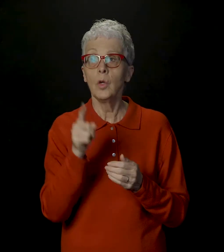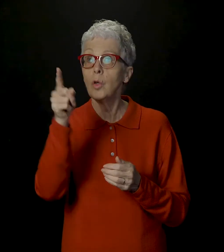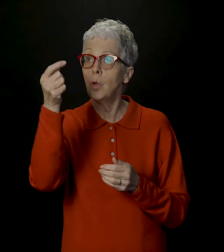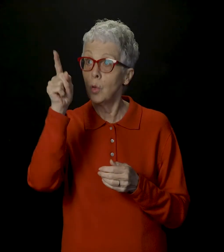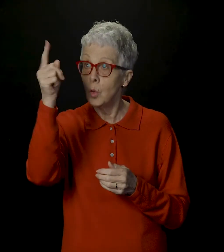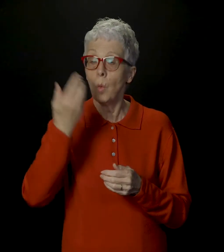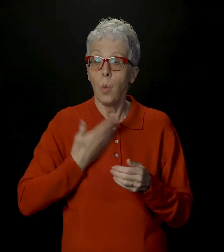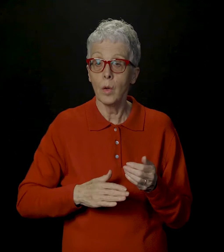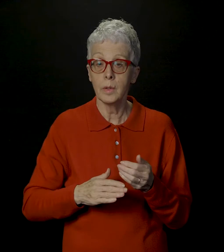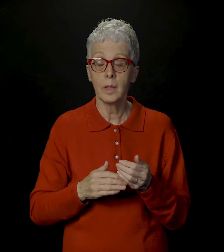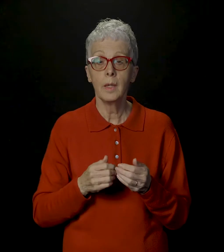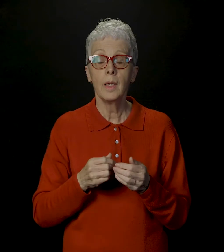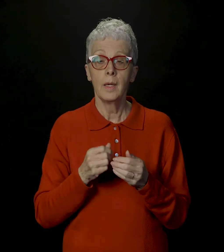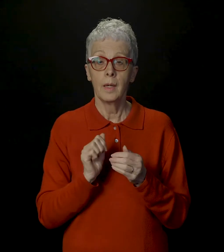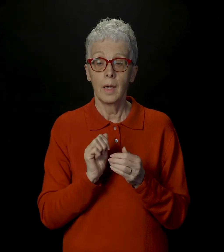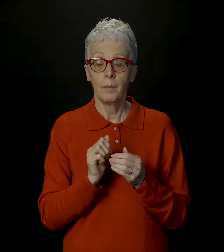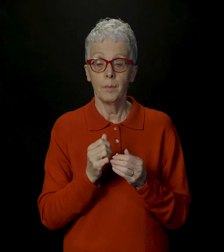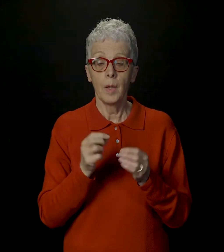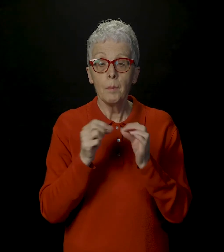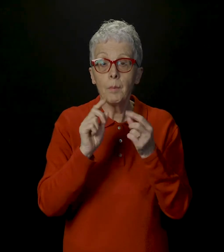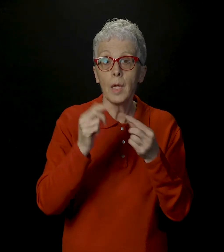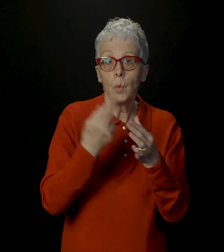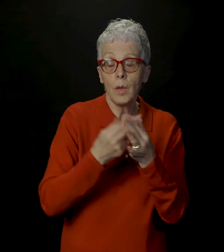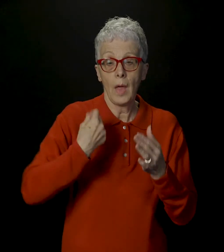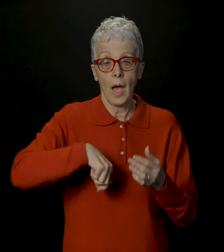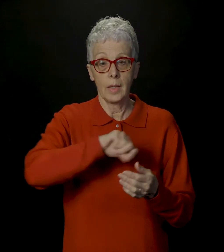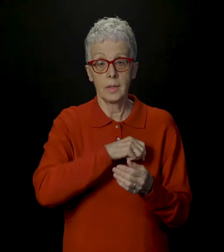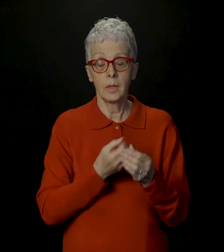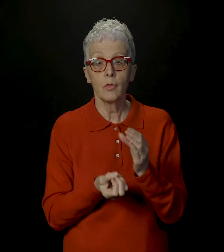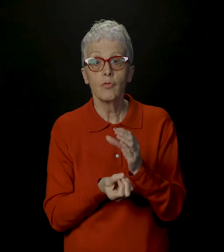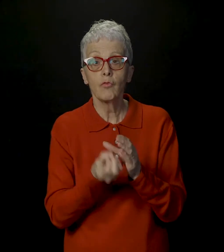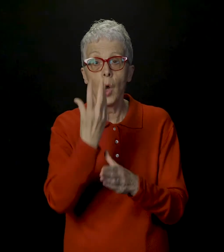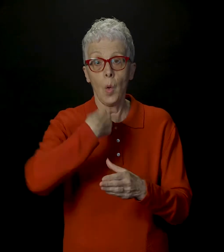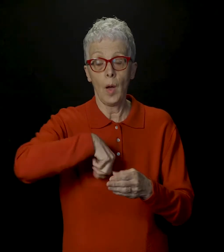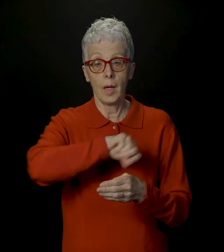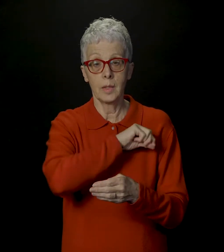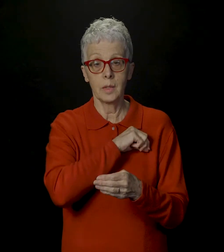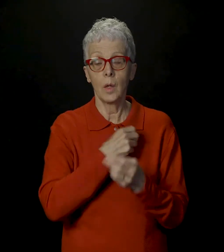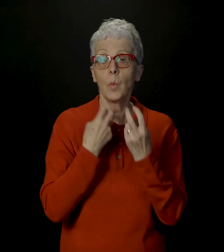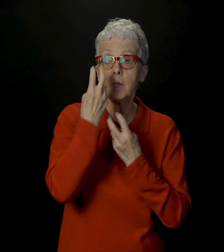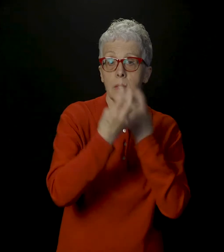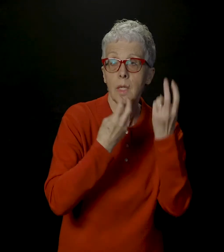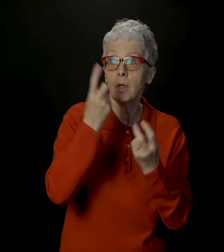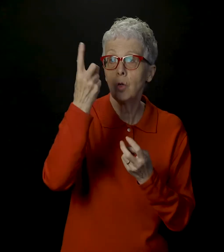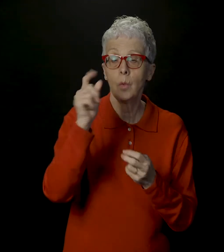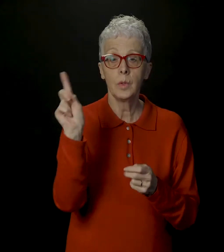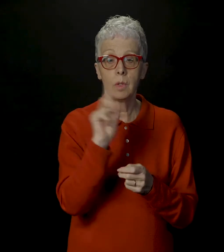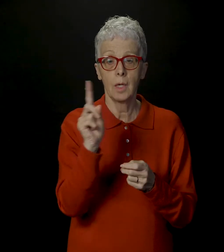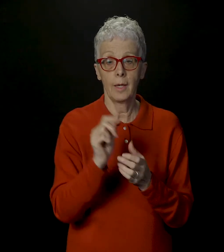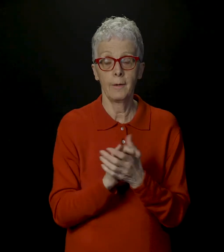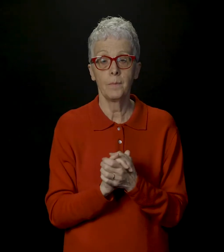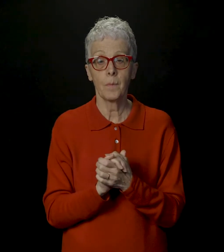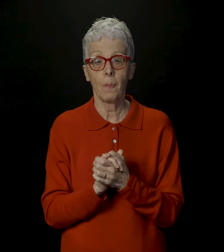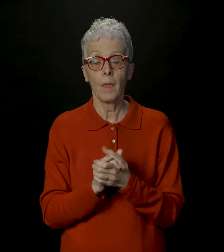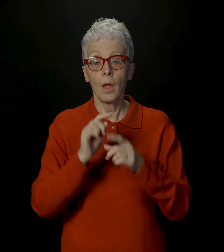desire To spend time with us And to grow us And to be with us And Lord, we just seek after you today Lord, we just pursue